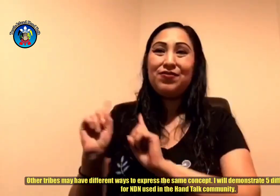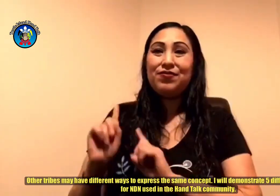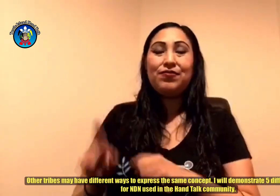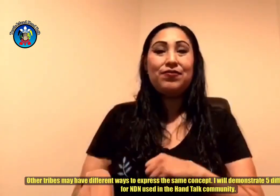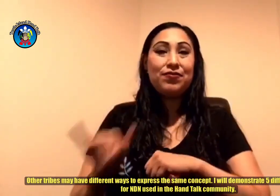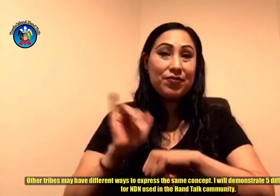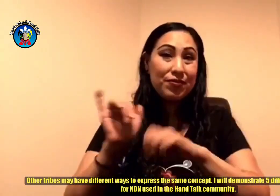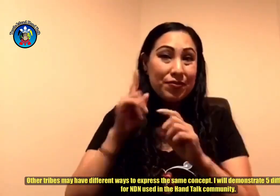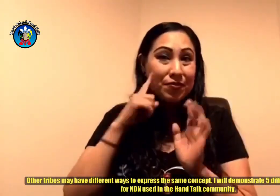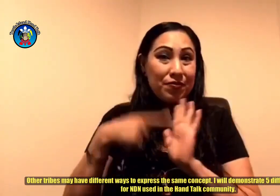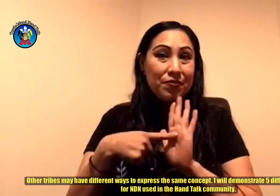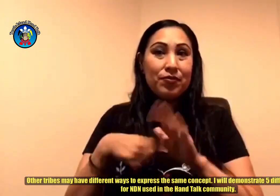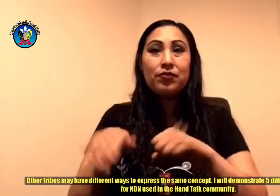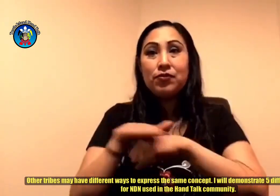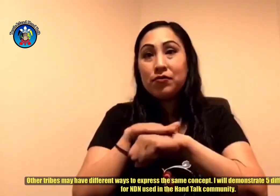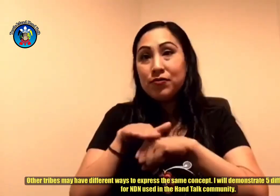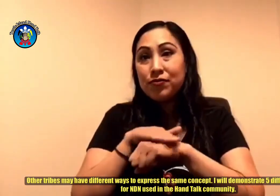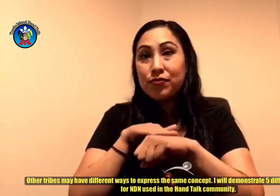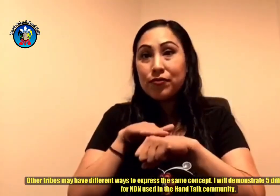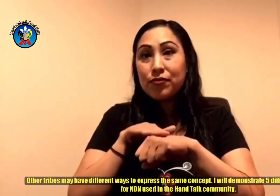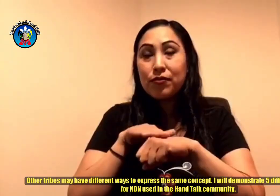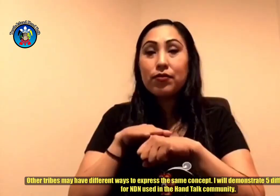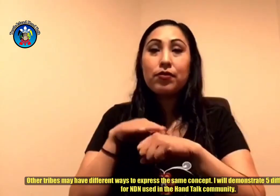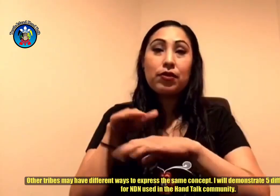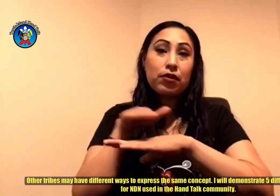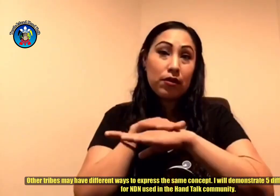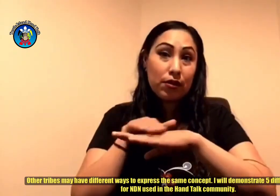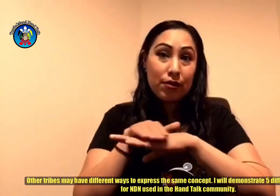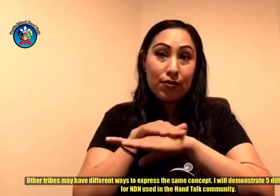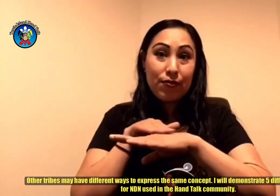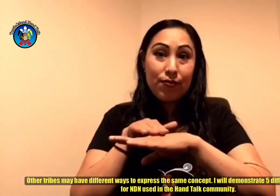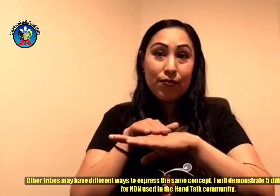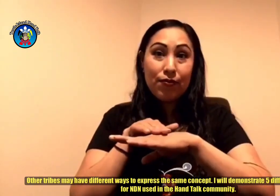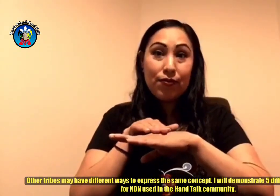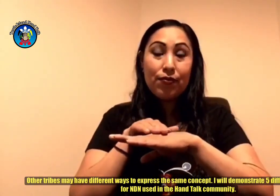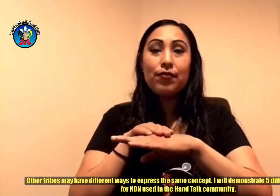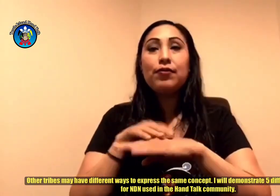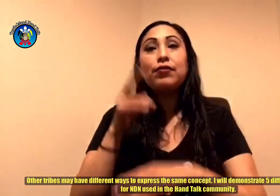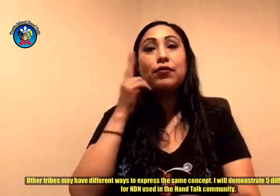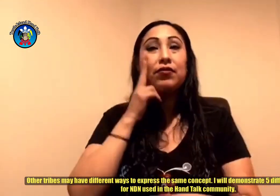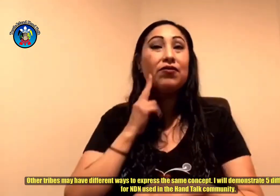demonstrate 5 different tribal signs for Indian used in the hand talk community.